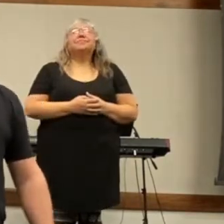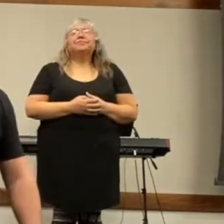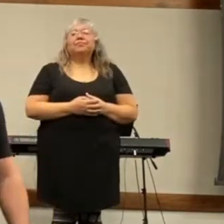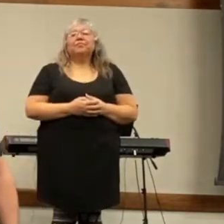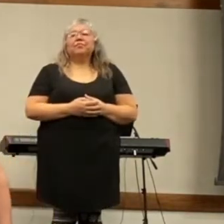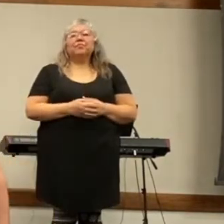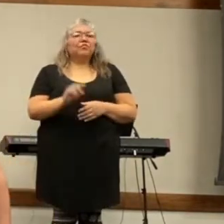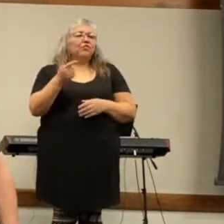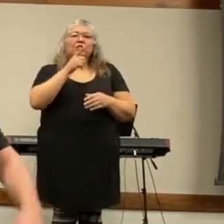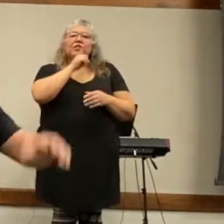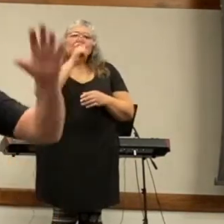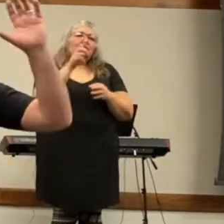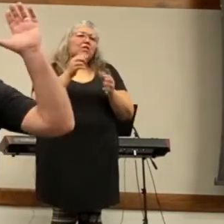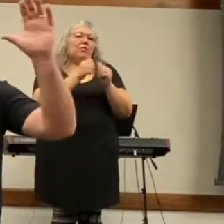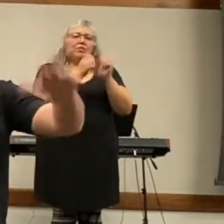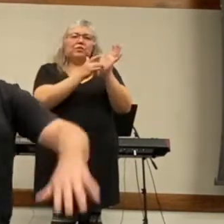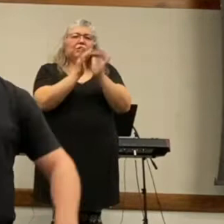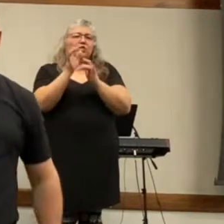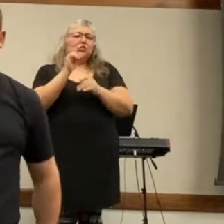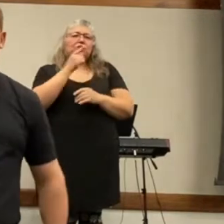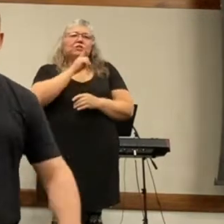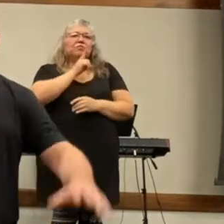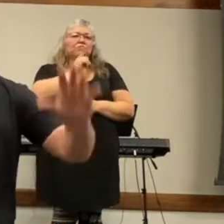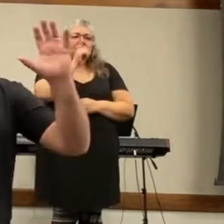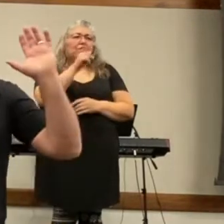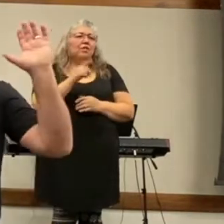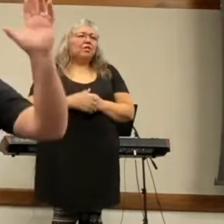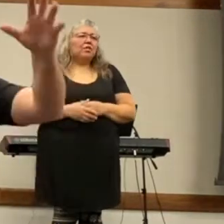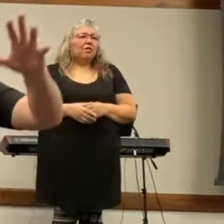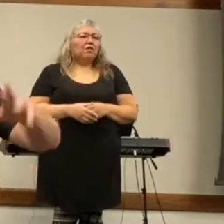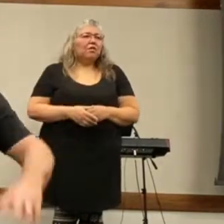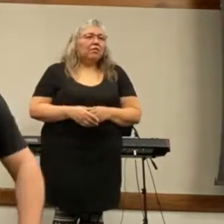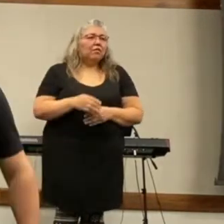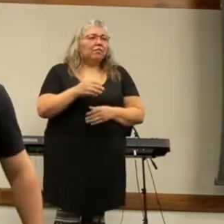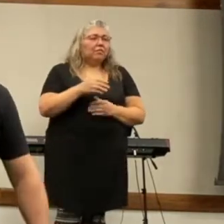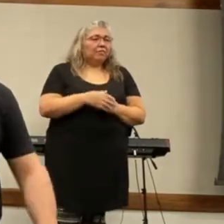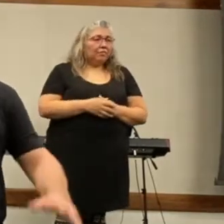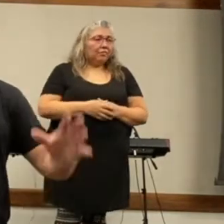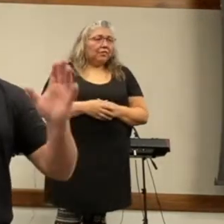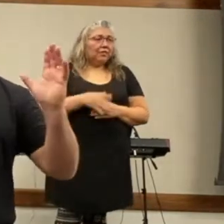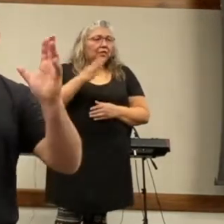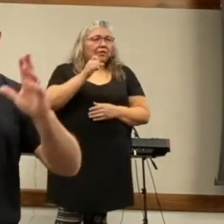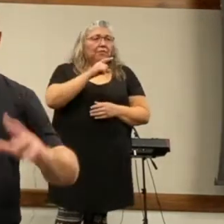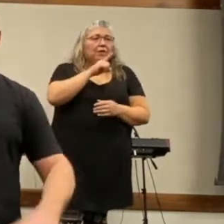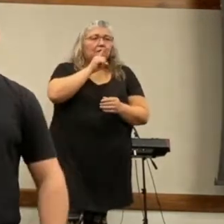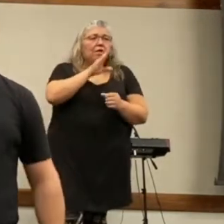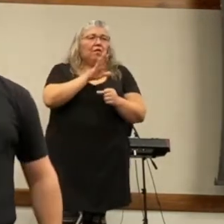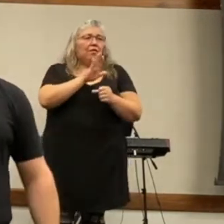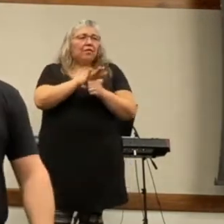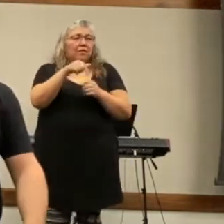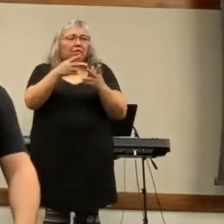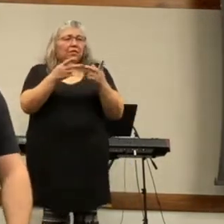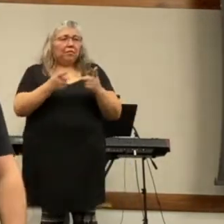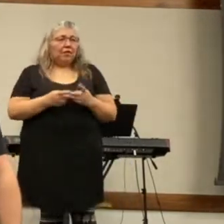Just get real with Jesus right now. Let's just get real. Let's be honest. Let's be authentic in this place. Right here, right now.